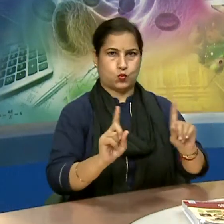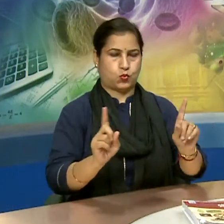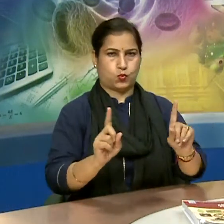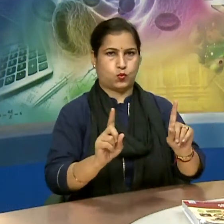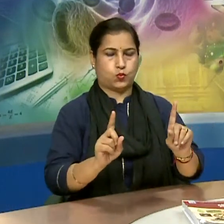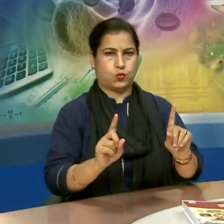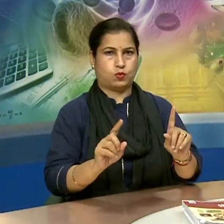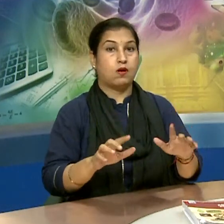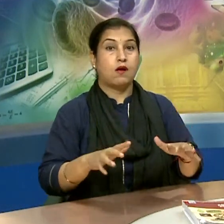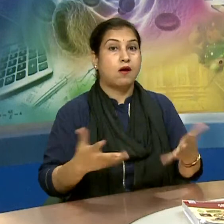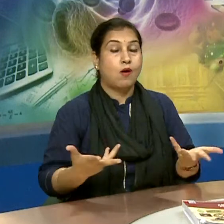overlapping.